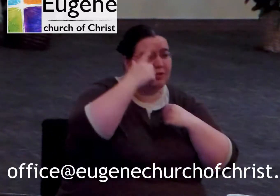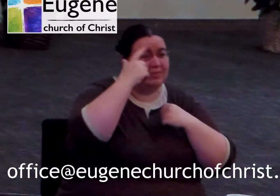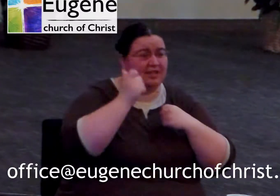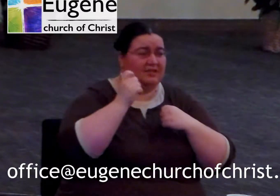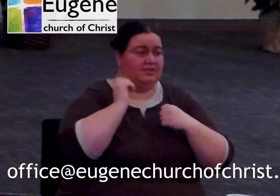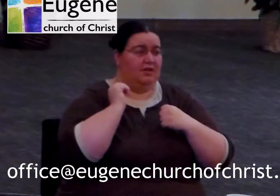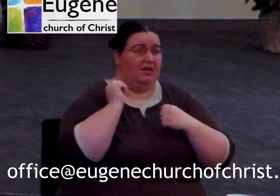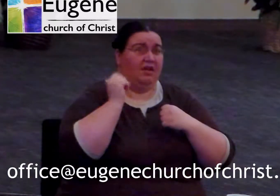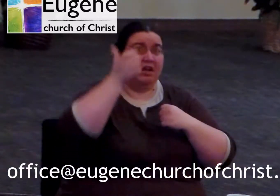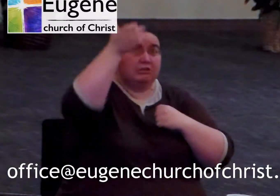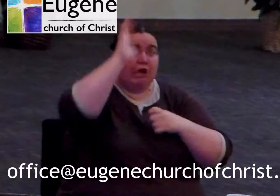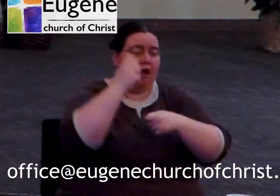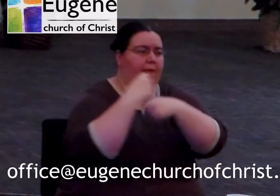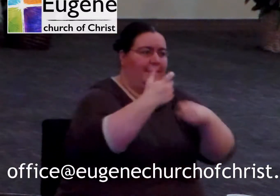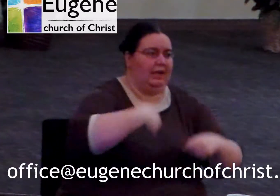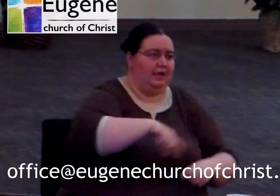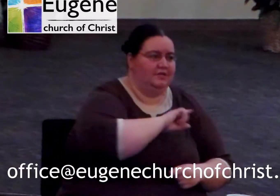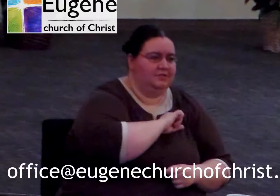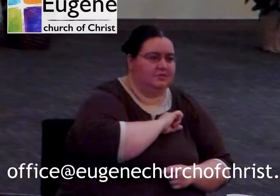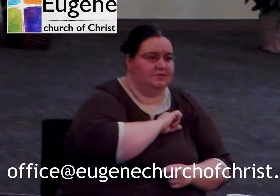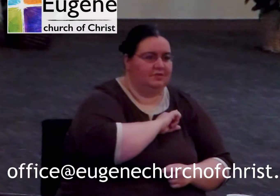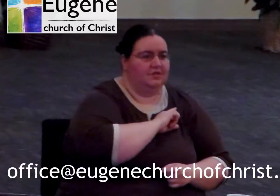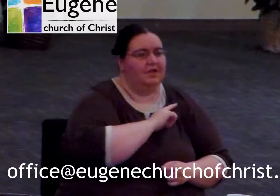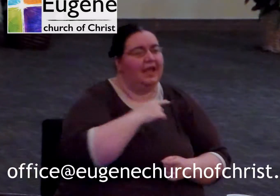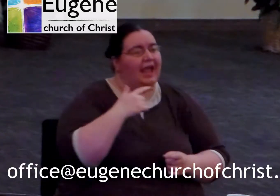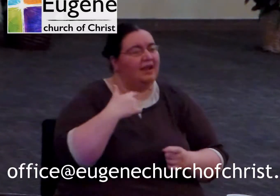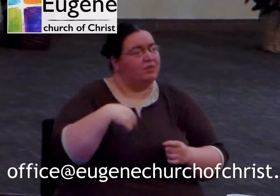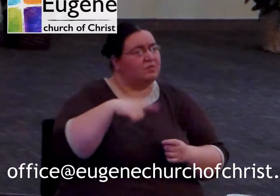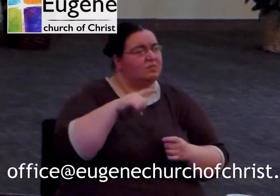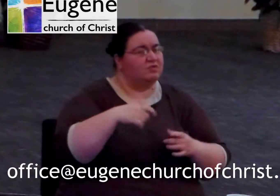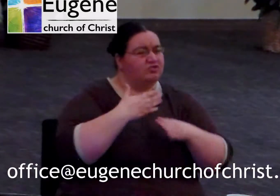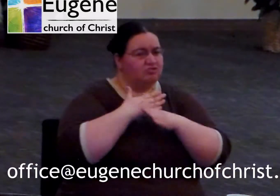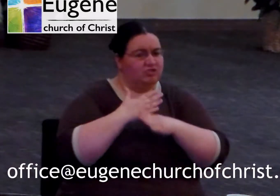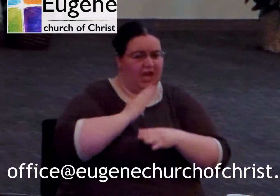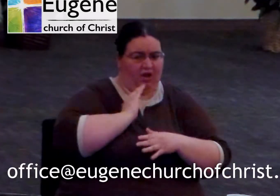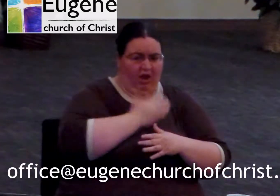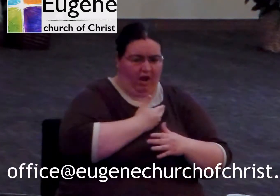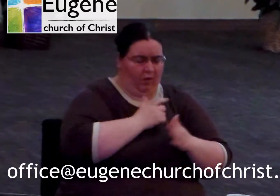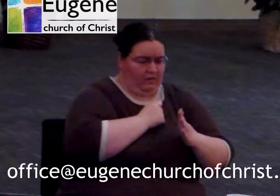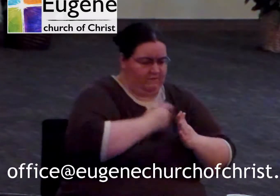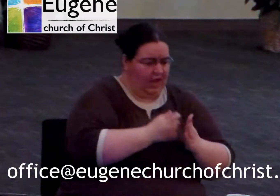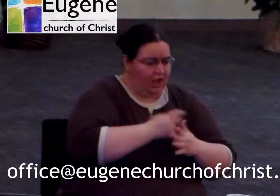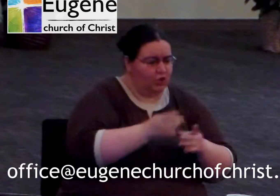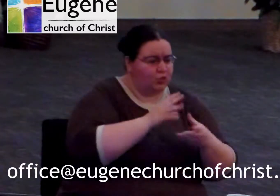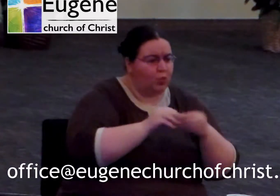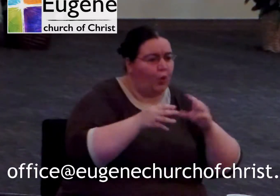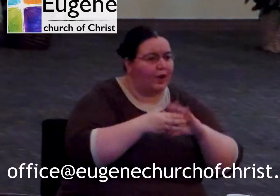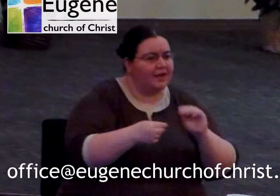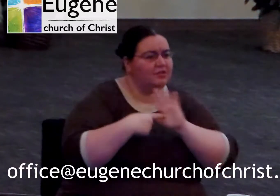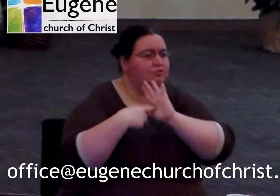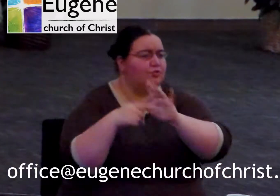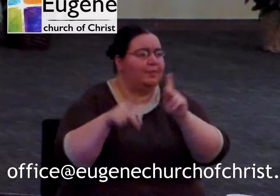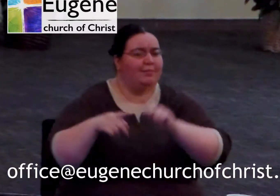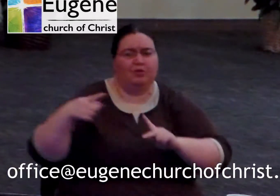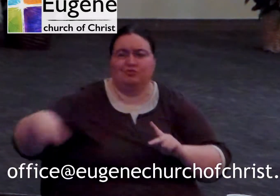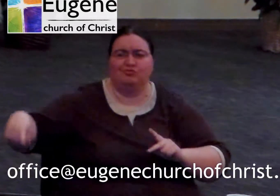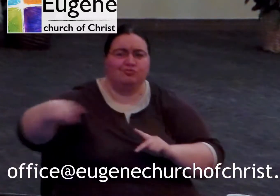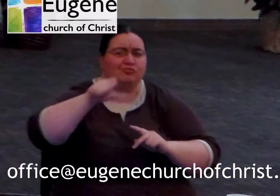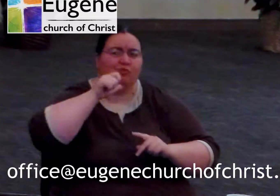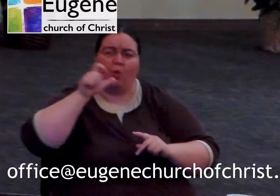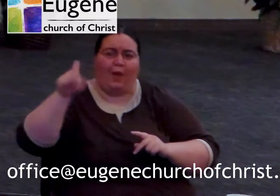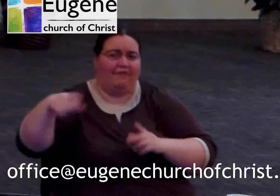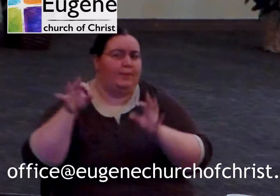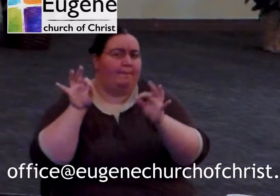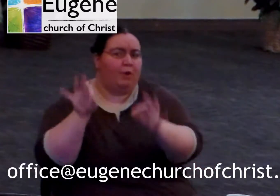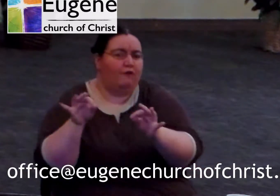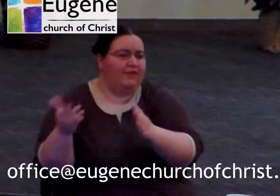it's okay not to be okay, it's just not okay to stay that way. Now that's a phrase that I had heard from a guy named Perry Noble, and I loved it